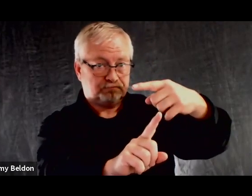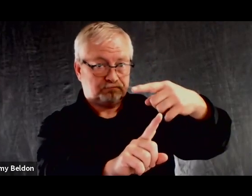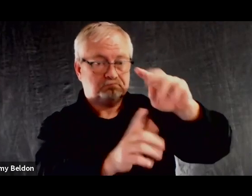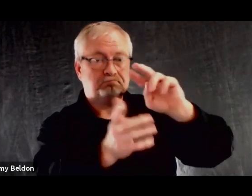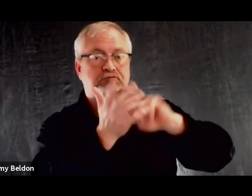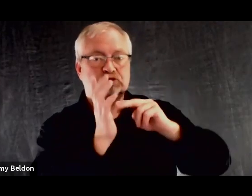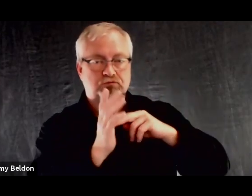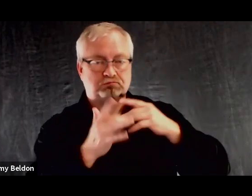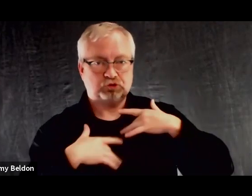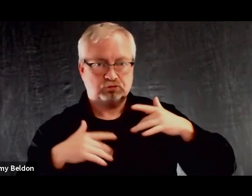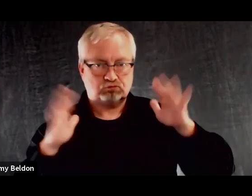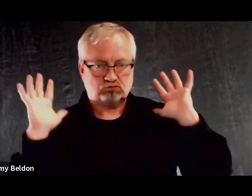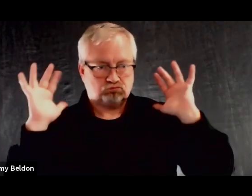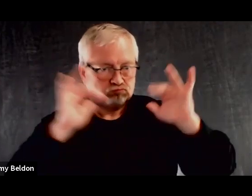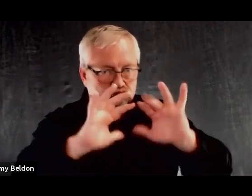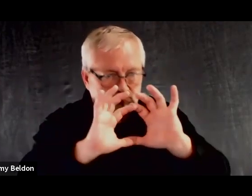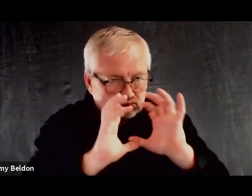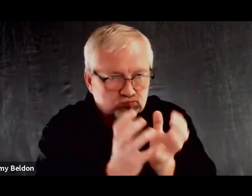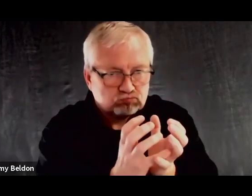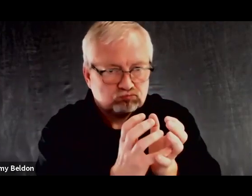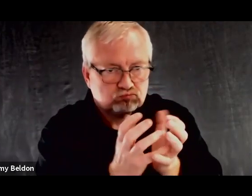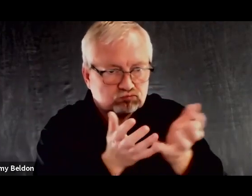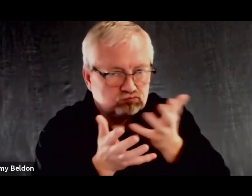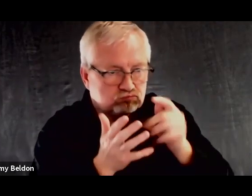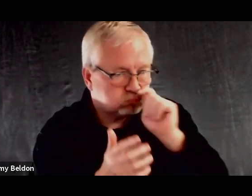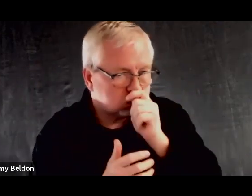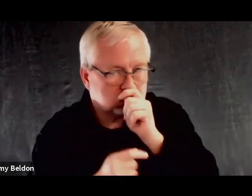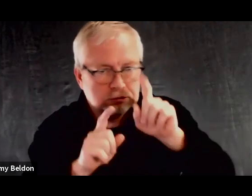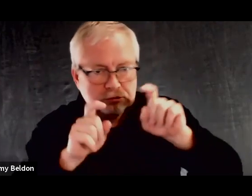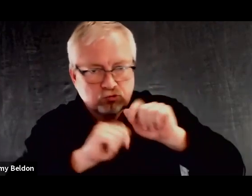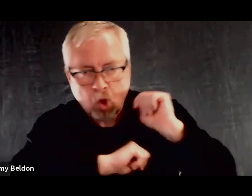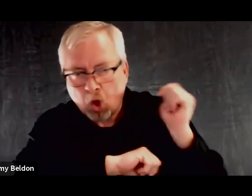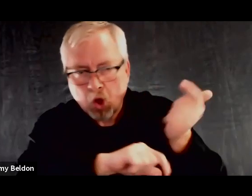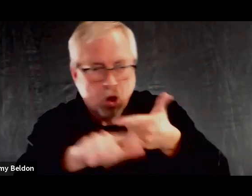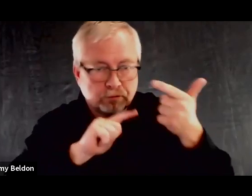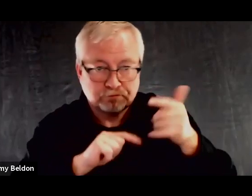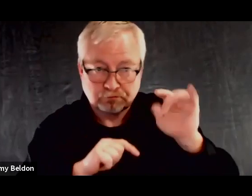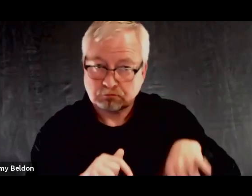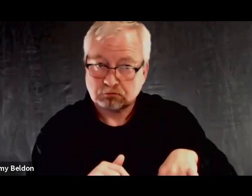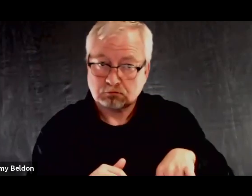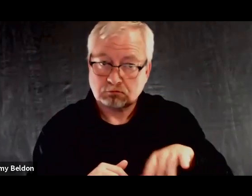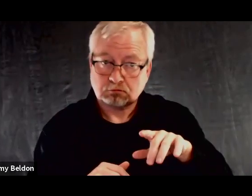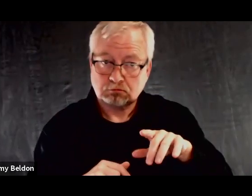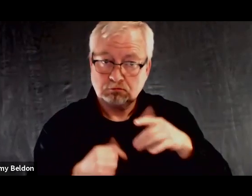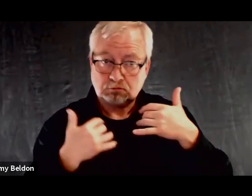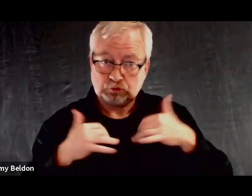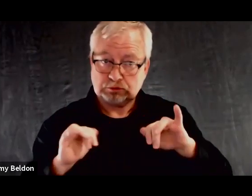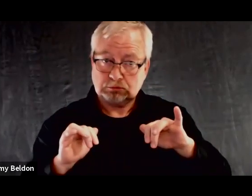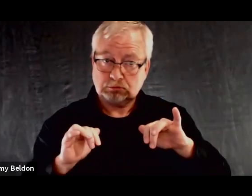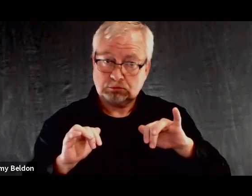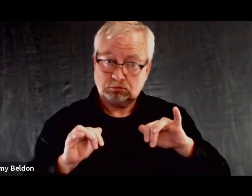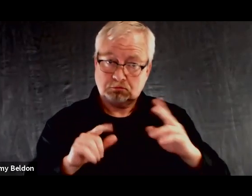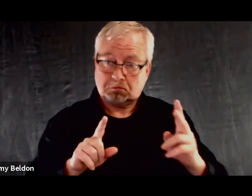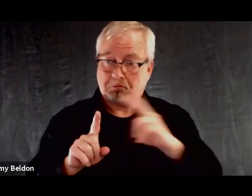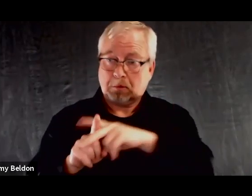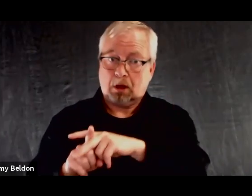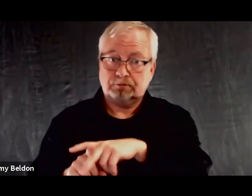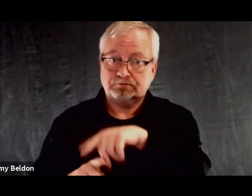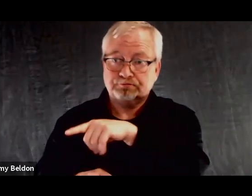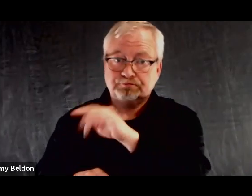else probably had the virus as well. Would that sort of apply in a case of dense workforces like